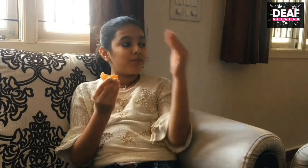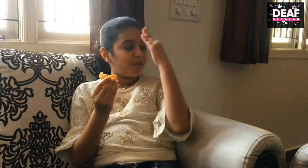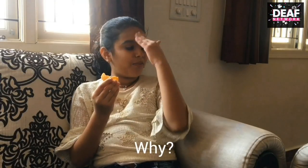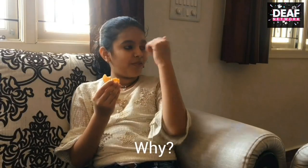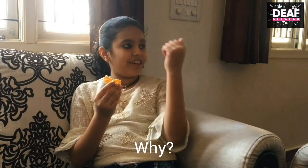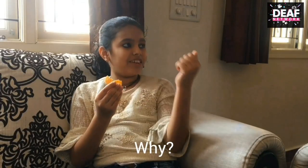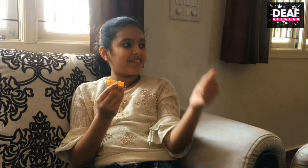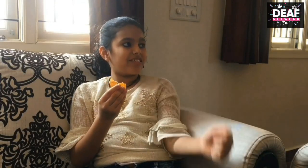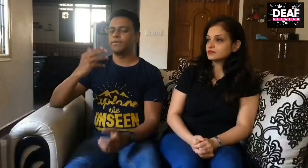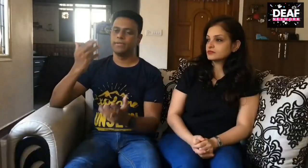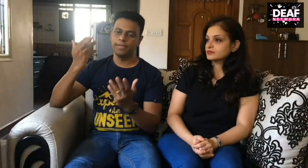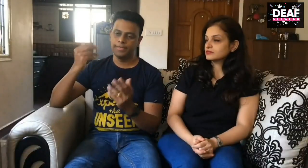Why?